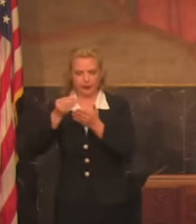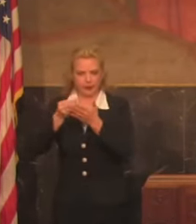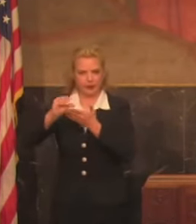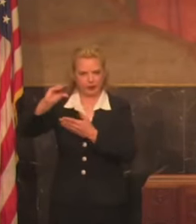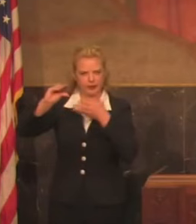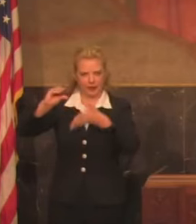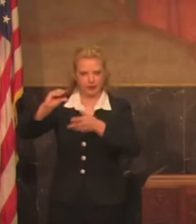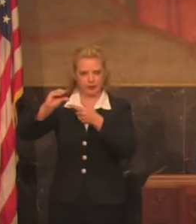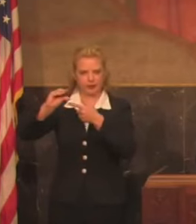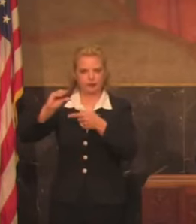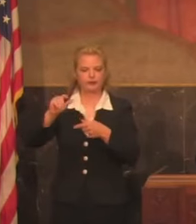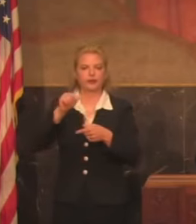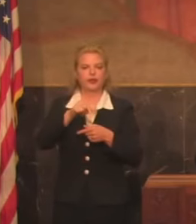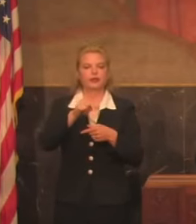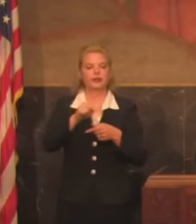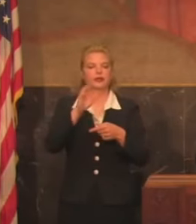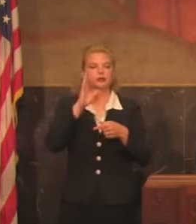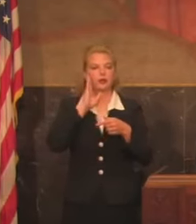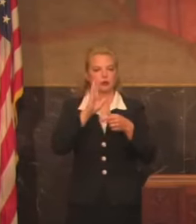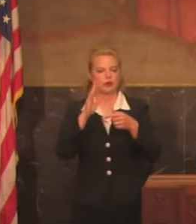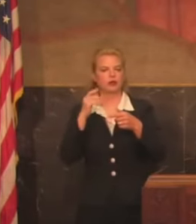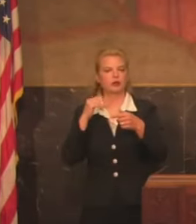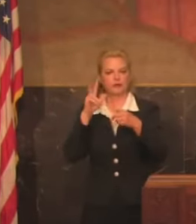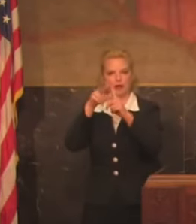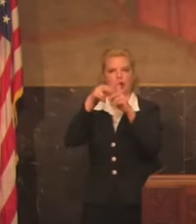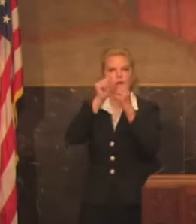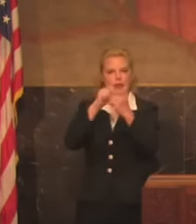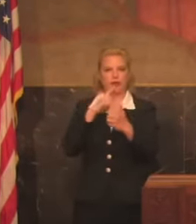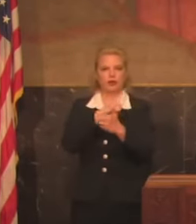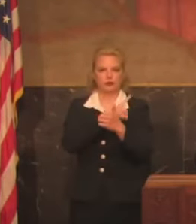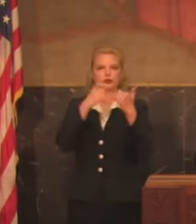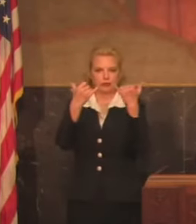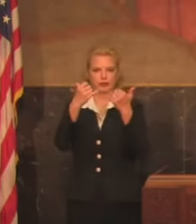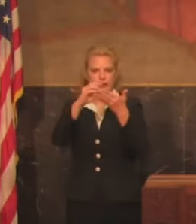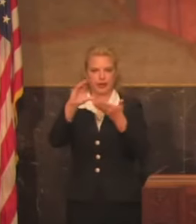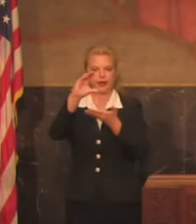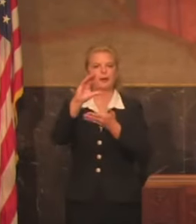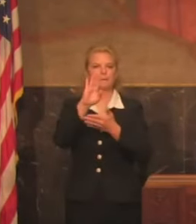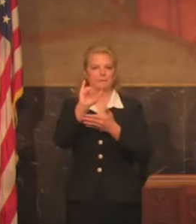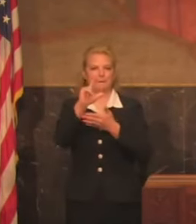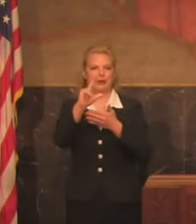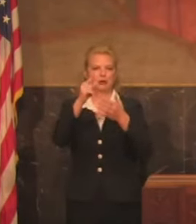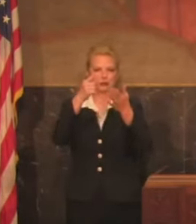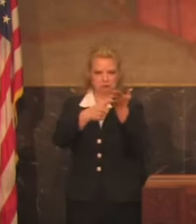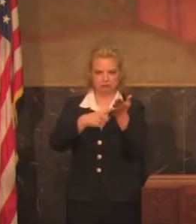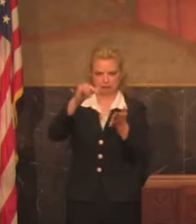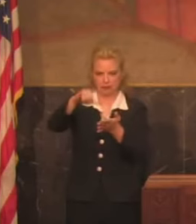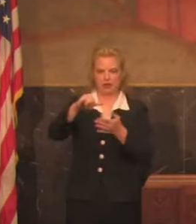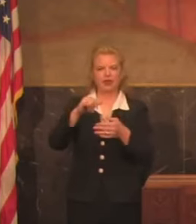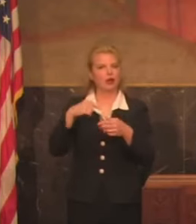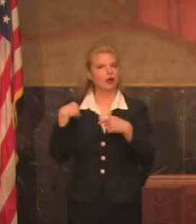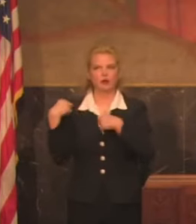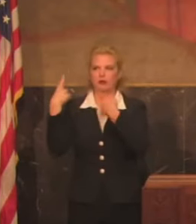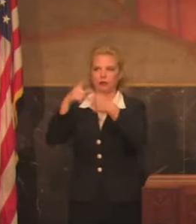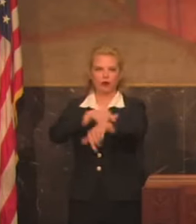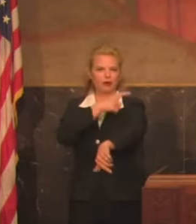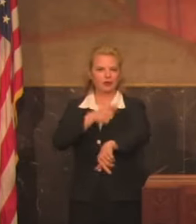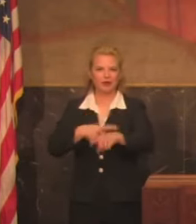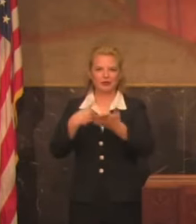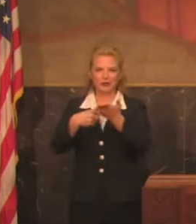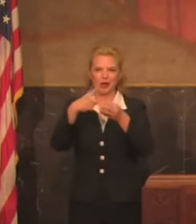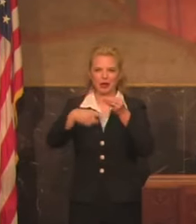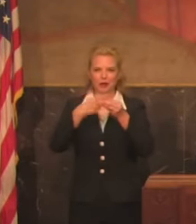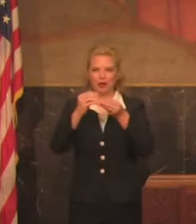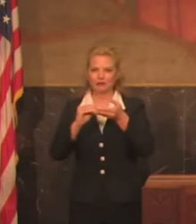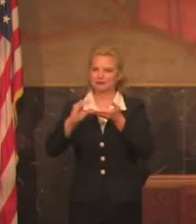supplemental appropriations bill that we will file with the legislature today. It's been a while since we've been talking about surplus, so